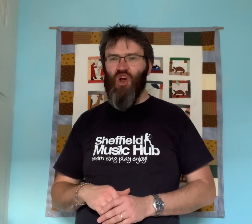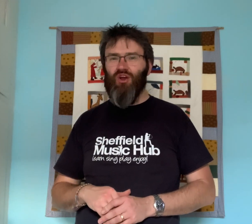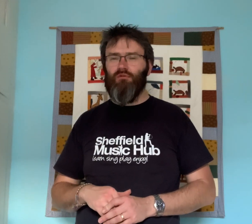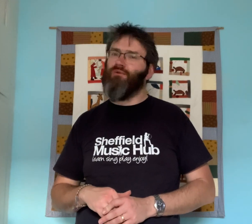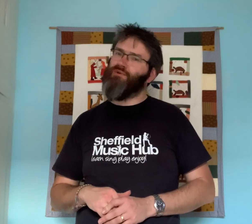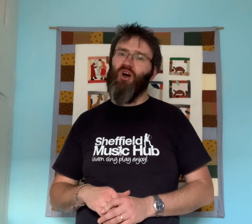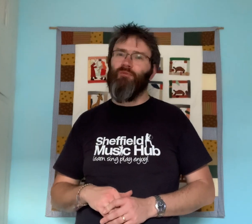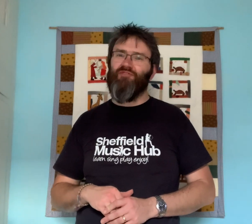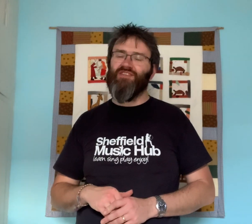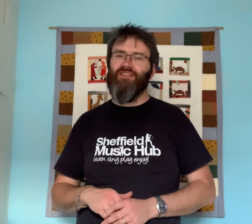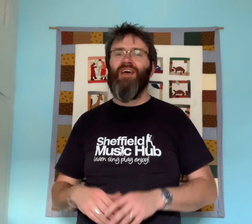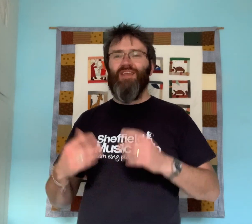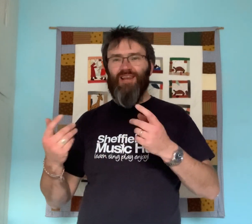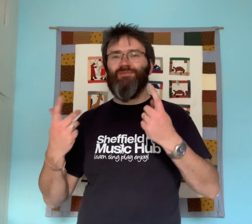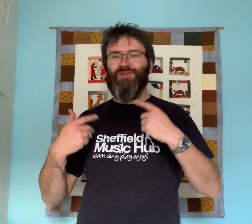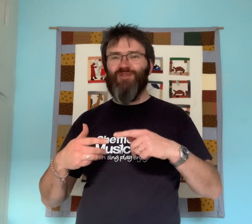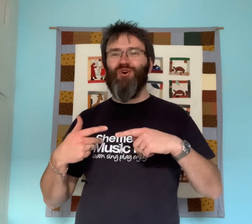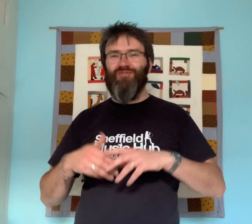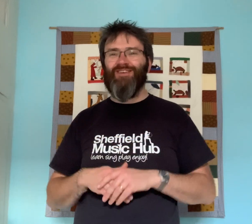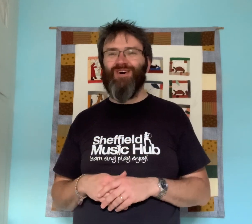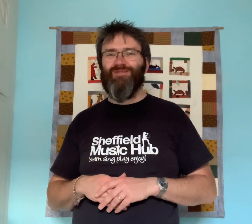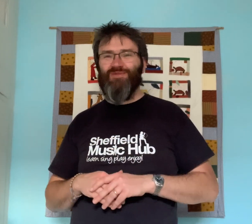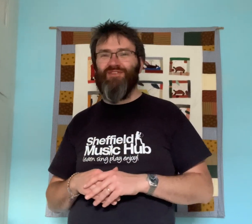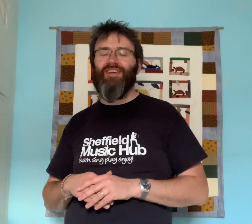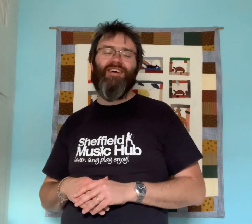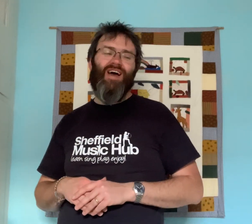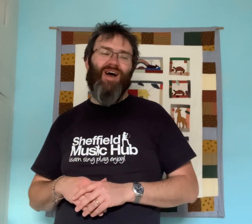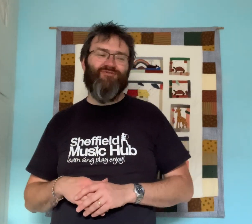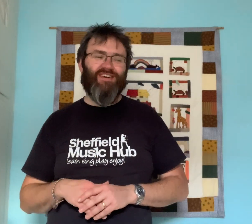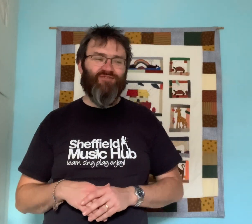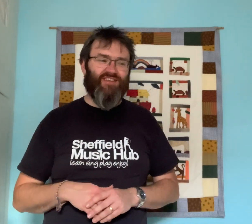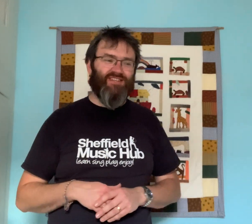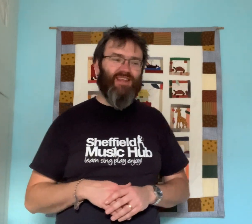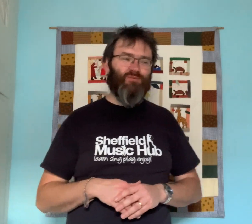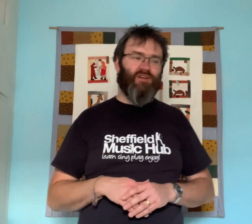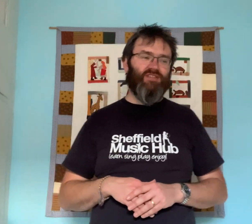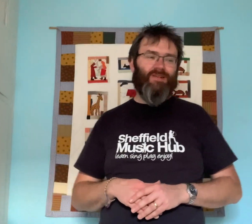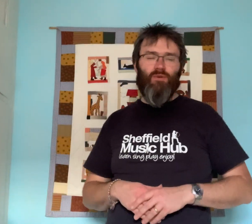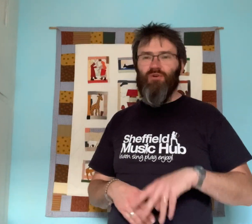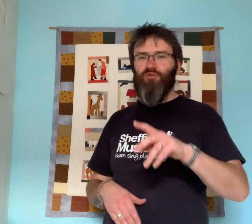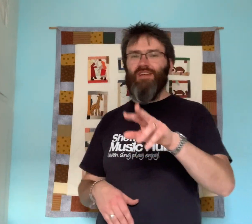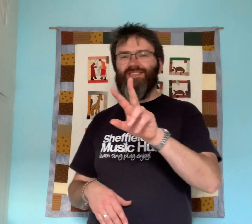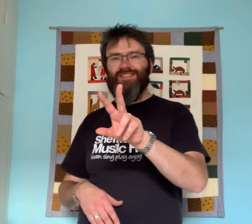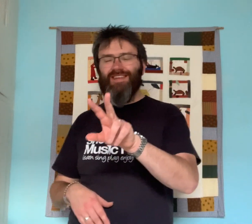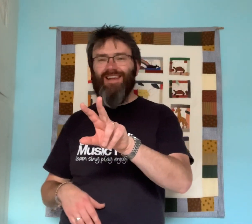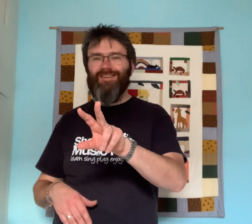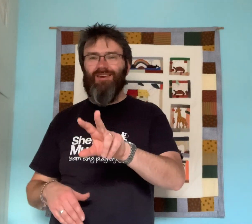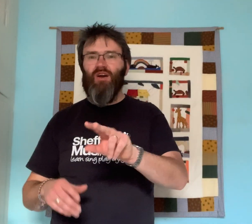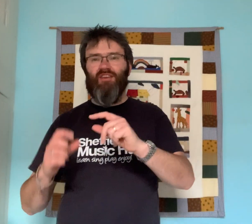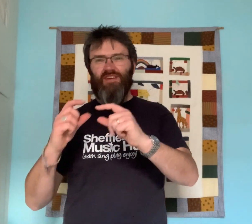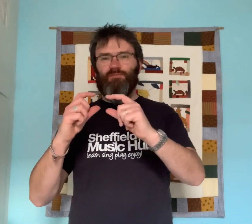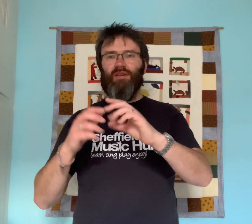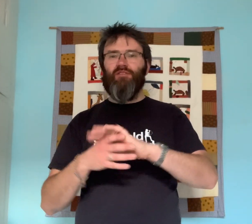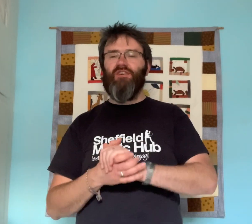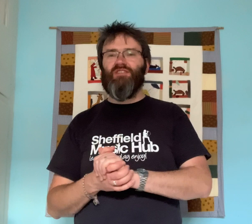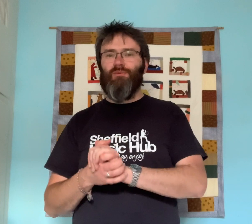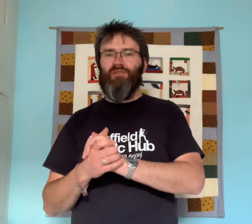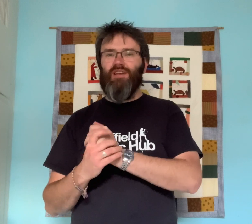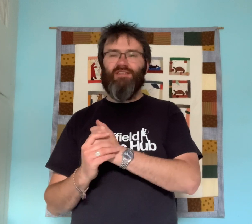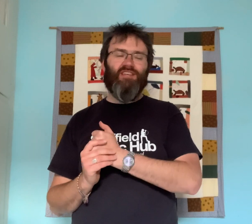You can't move your teeth, your lips and your jaw and your tongue moving, ready for these clean words. It's the second line of each bit of the verse that we really need to think